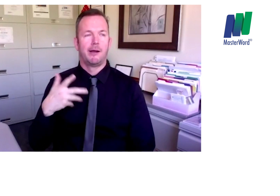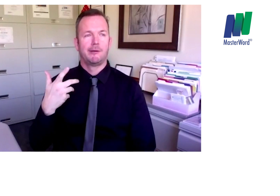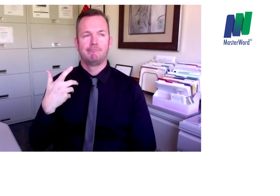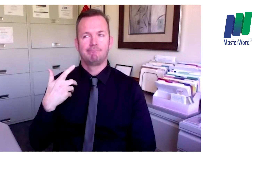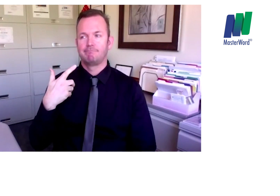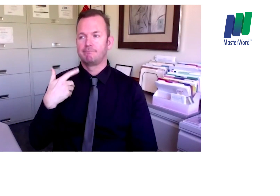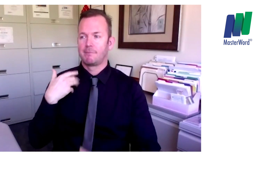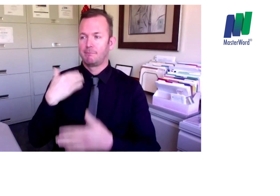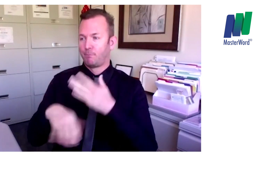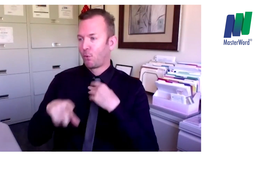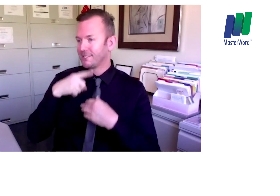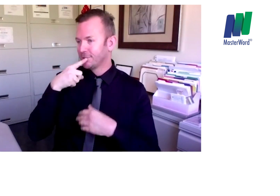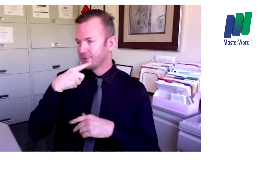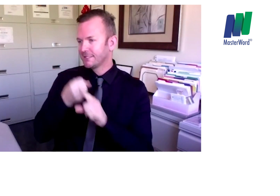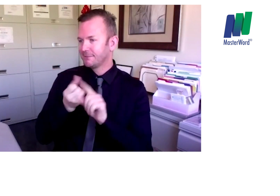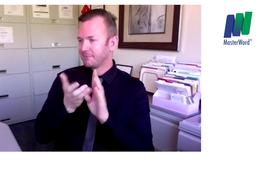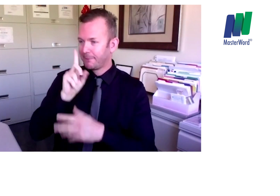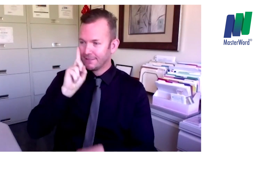deaf interpreter.